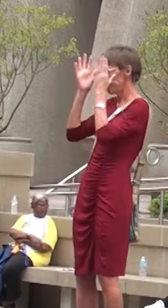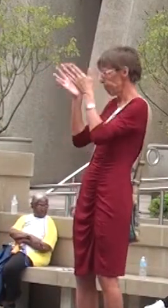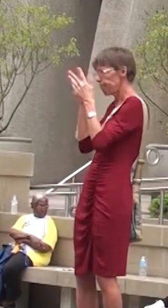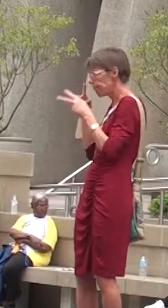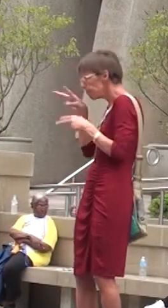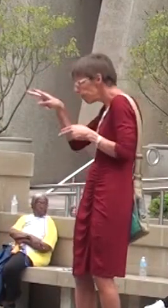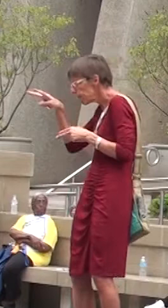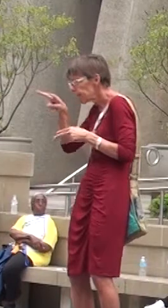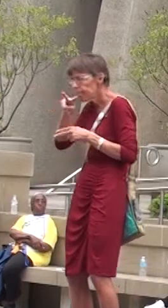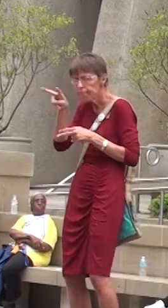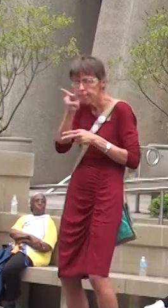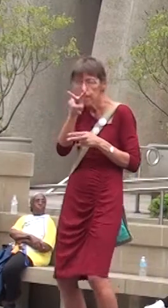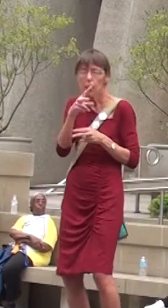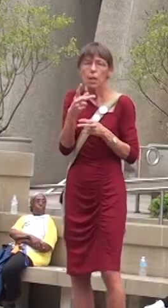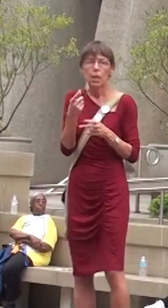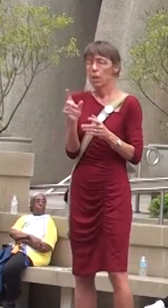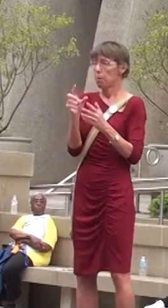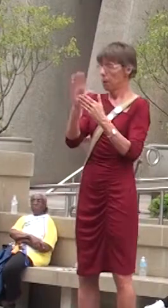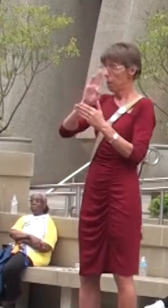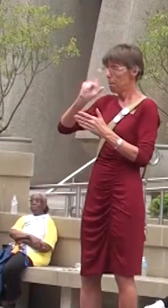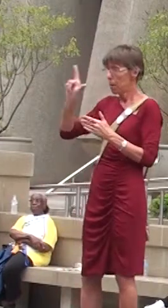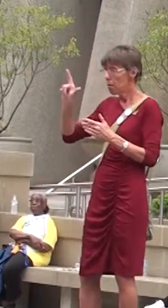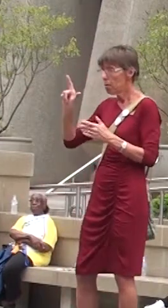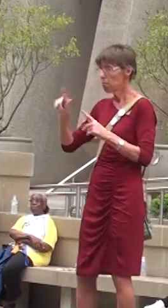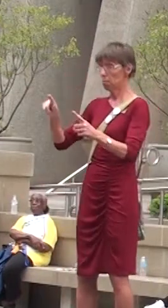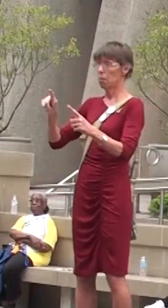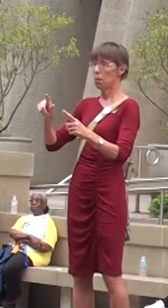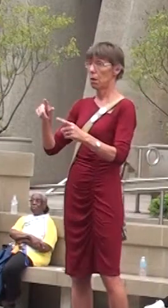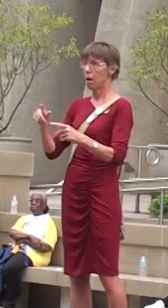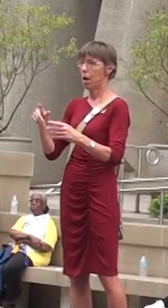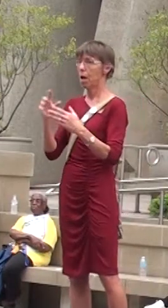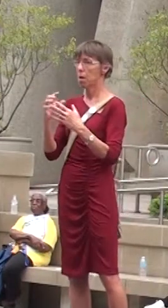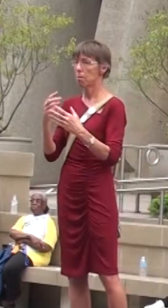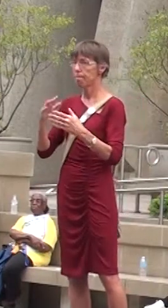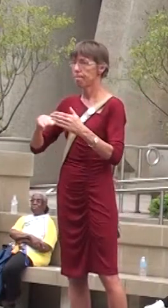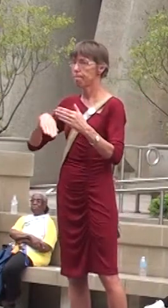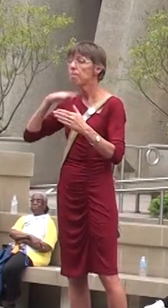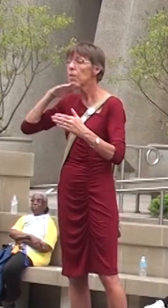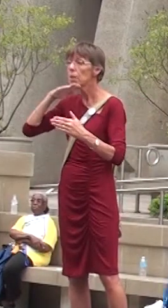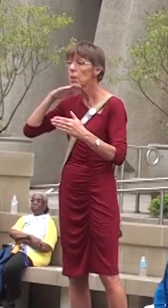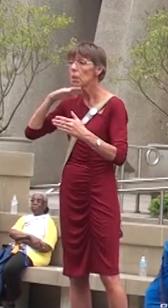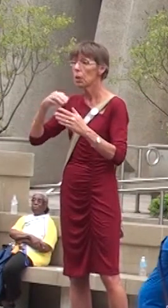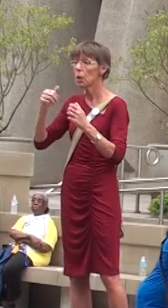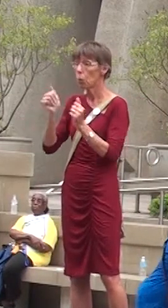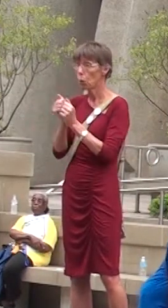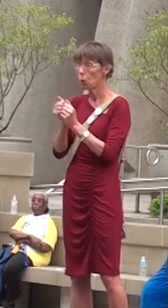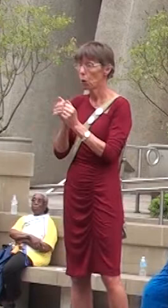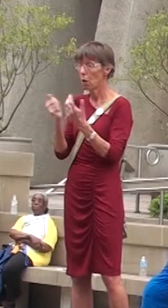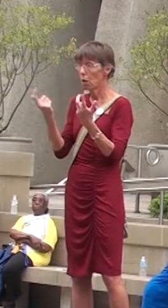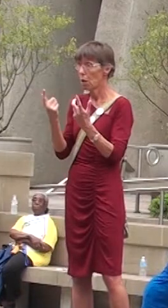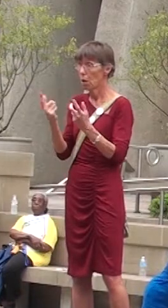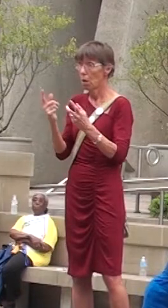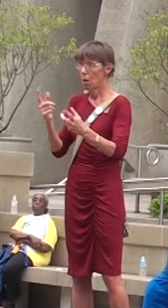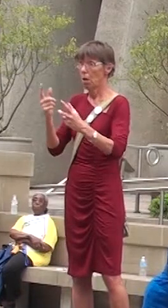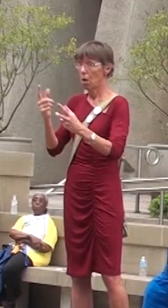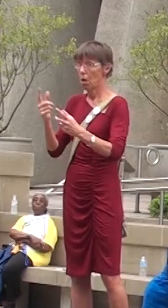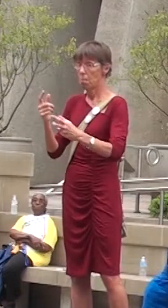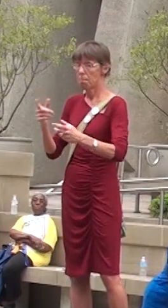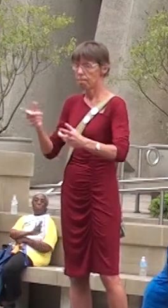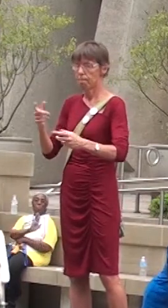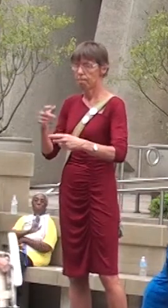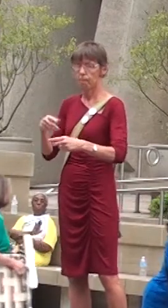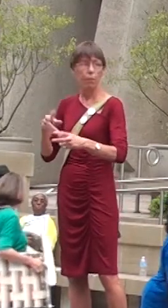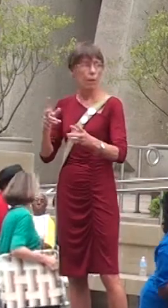health care and filled it with restrictions on safe and legal abortion, and rammed it through a committee and onto the